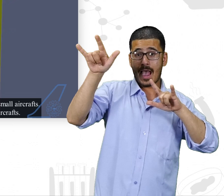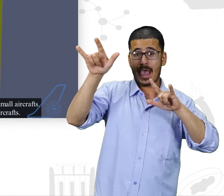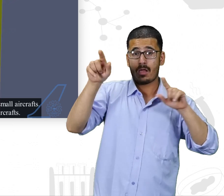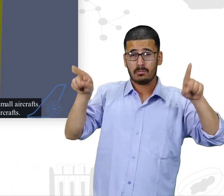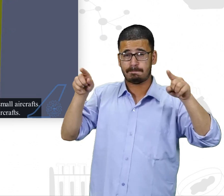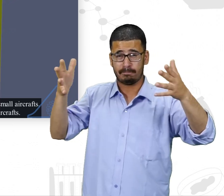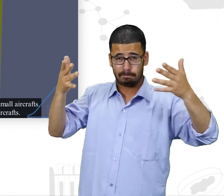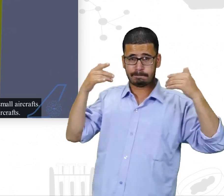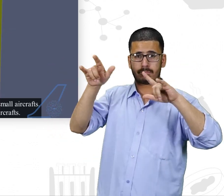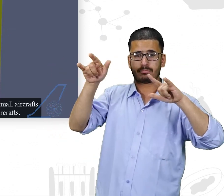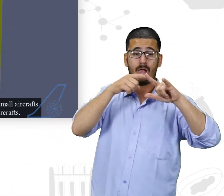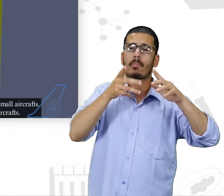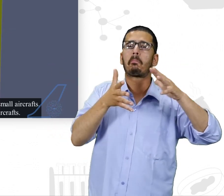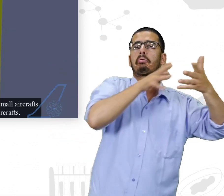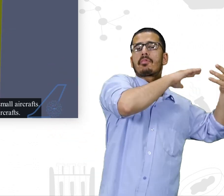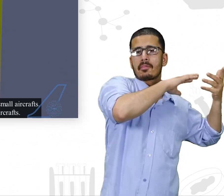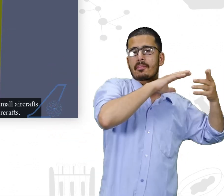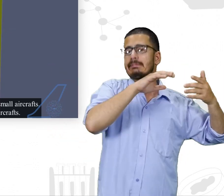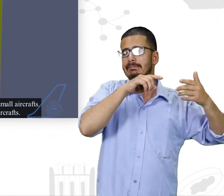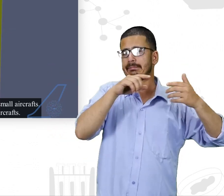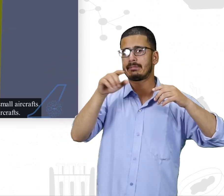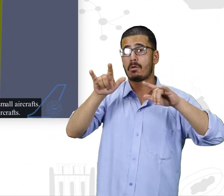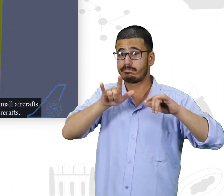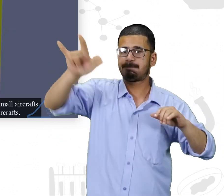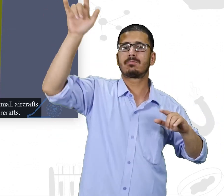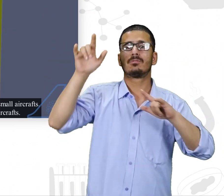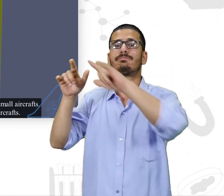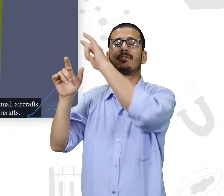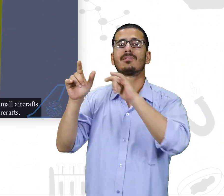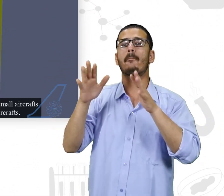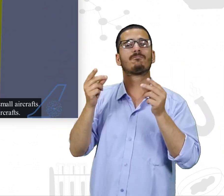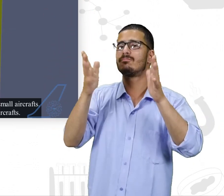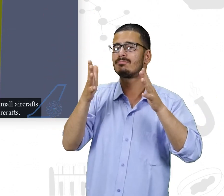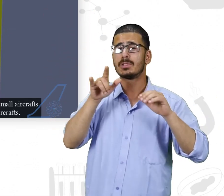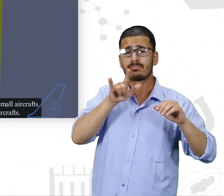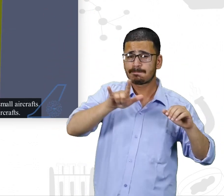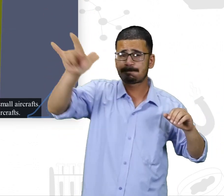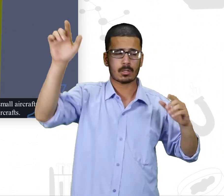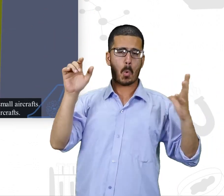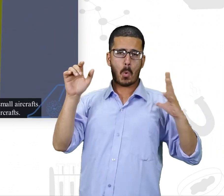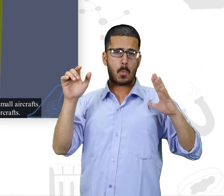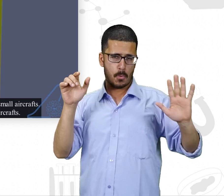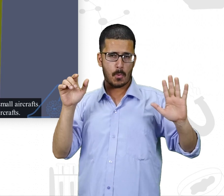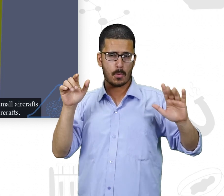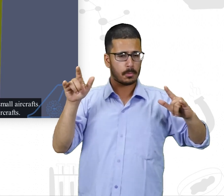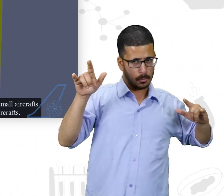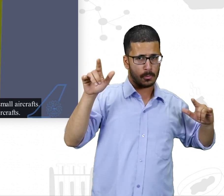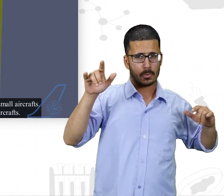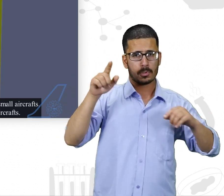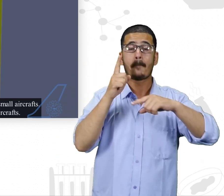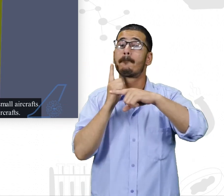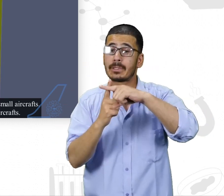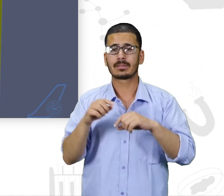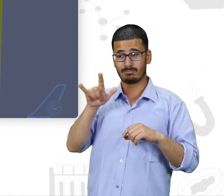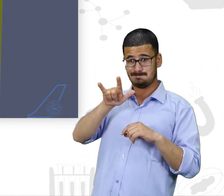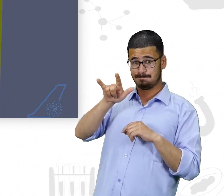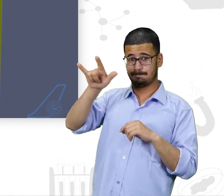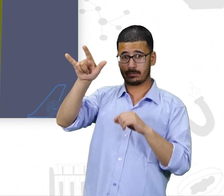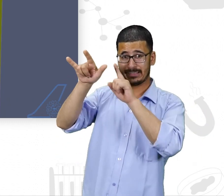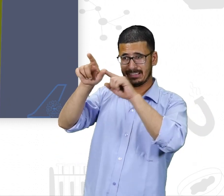enough strength to destabilize small aircrafts. Hence, enough gap is maintained in between takeoff of two